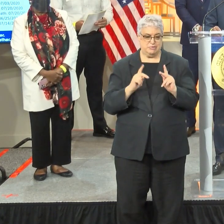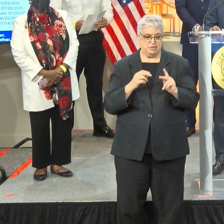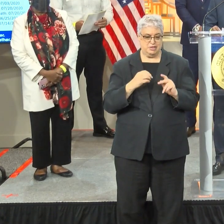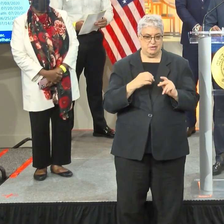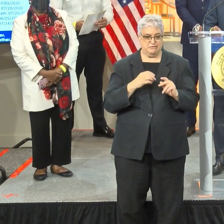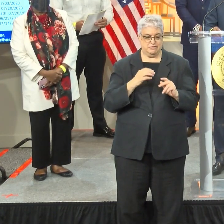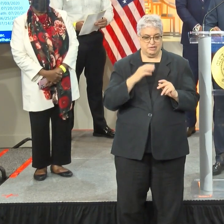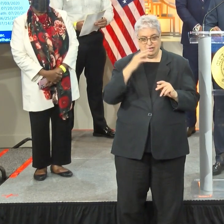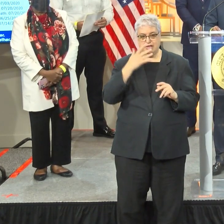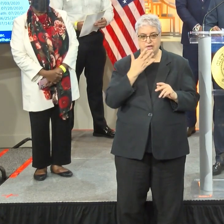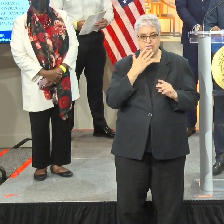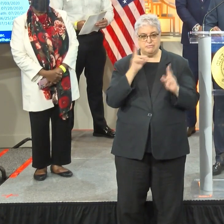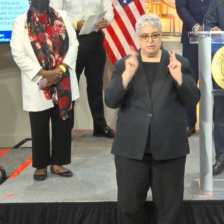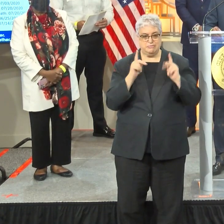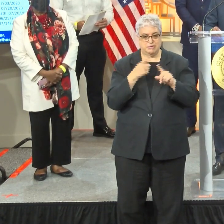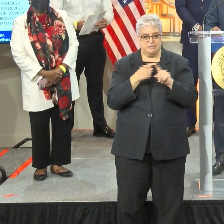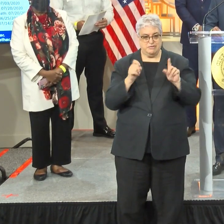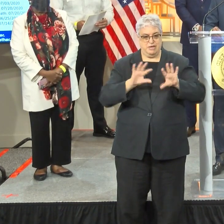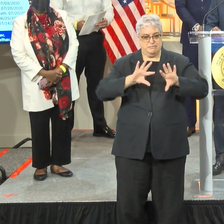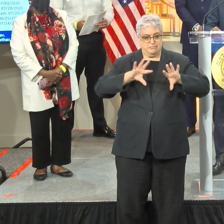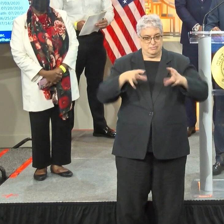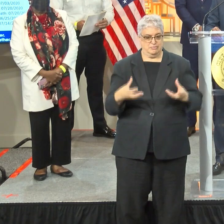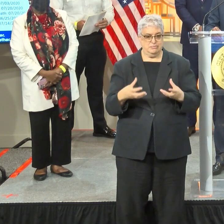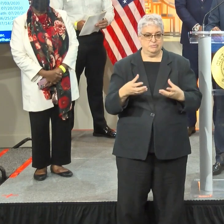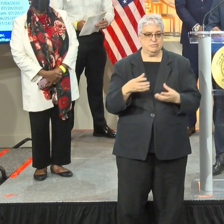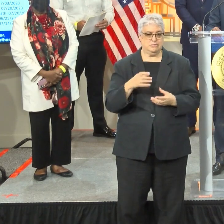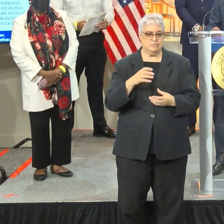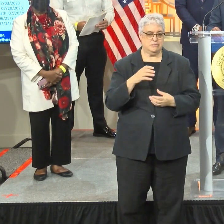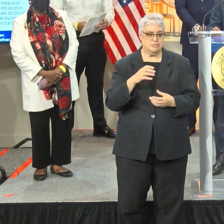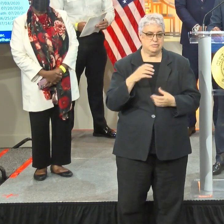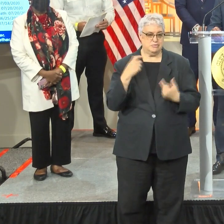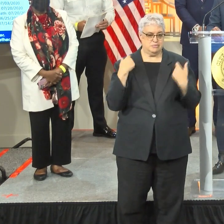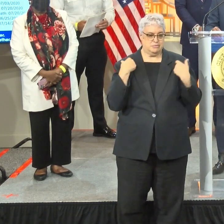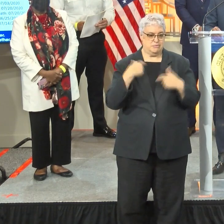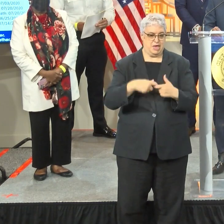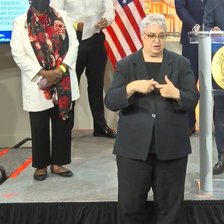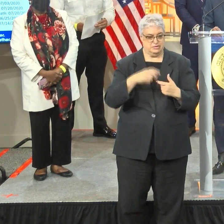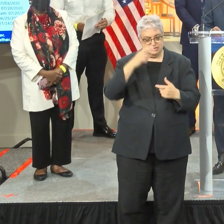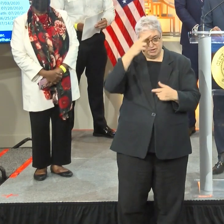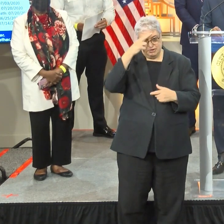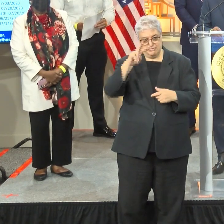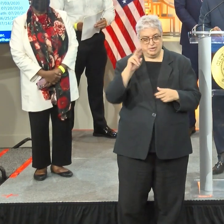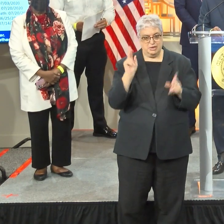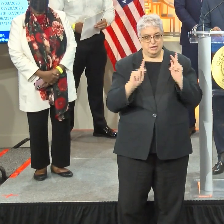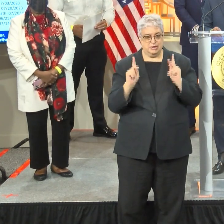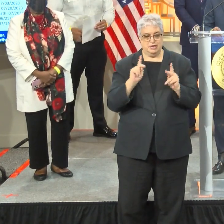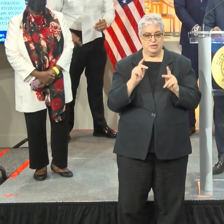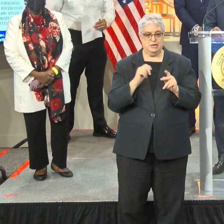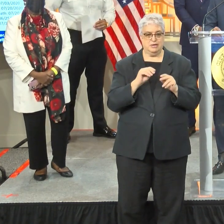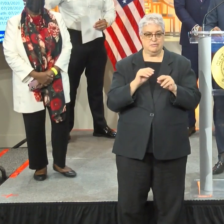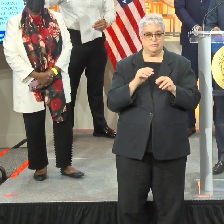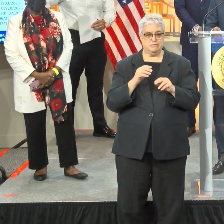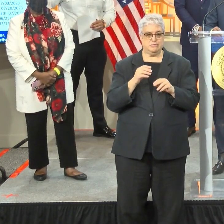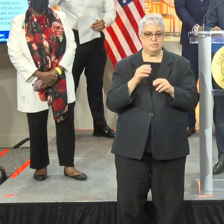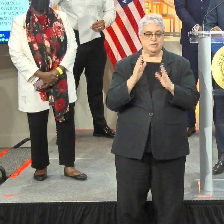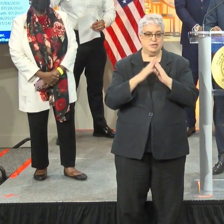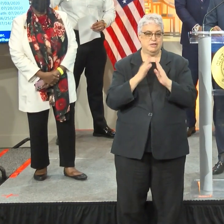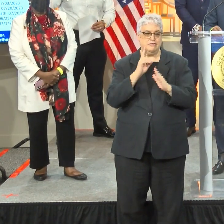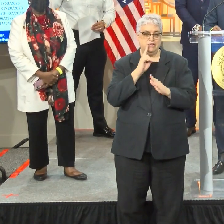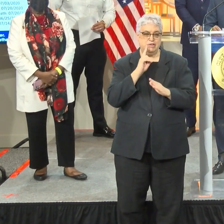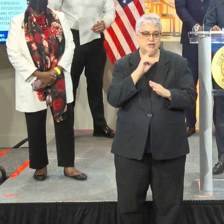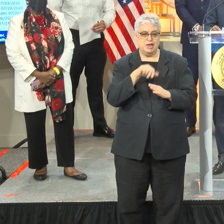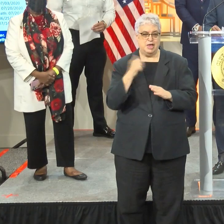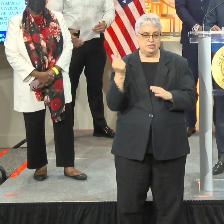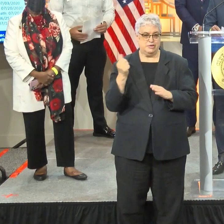this case particularly with the Hispanic community. The City of Houston Health Department is boosting its outreach efforts in the Hispanic community and